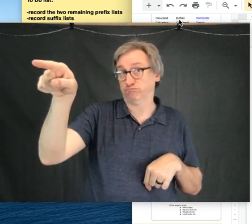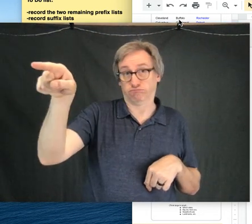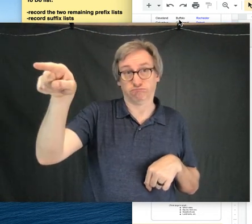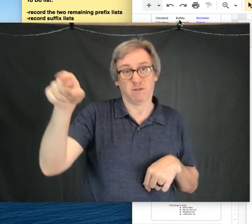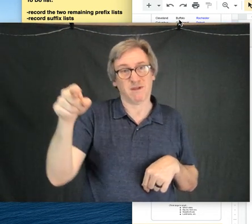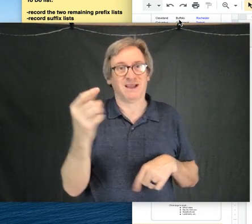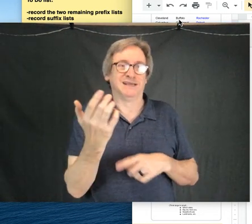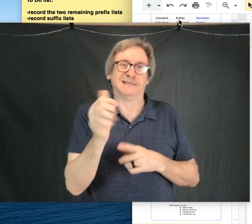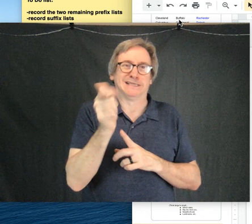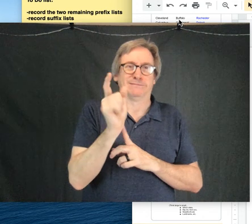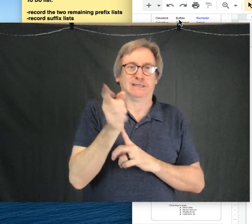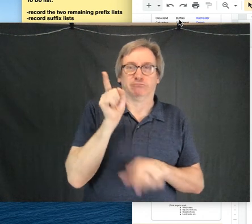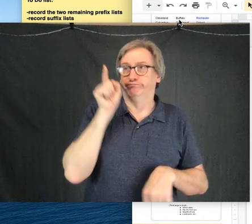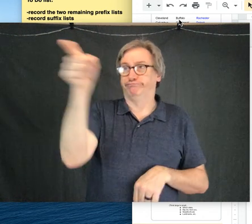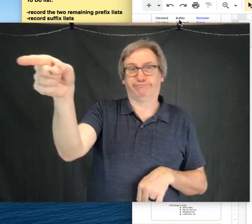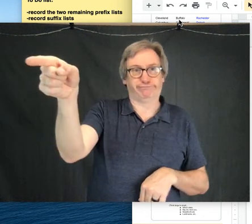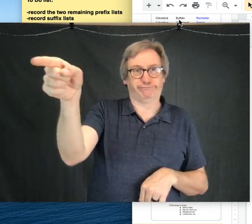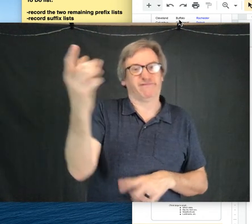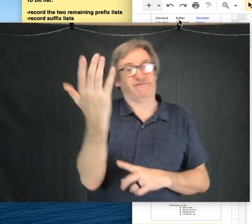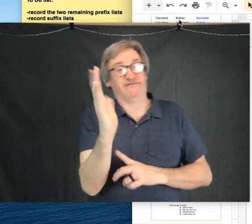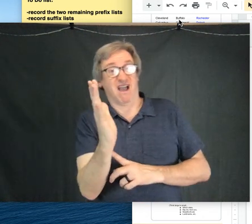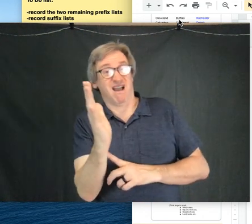now.